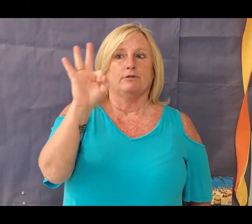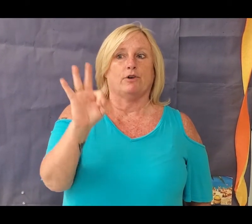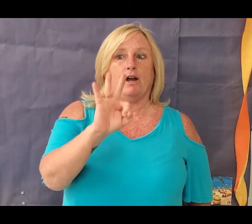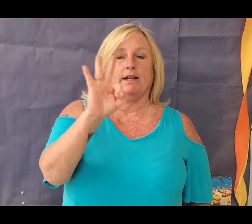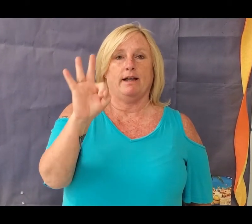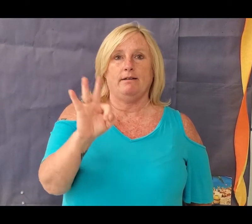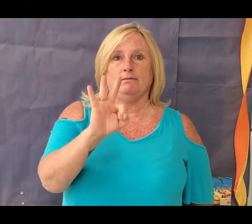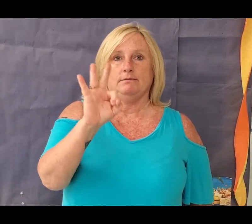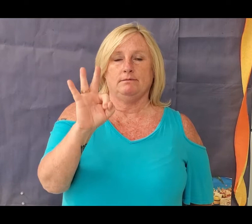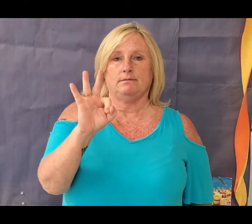Friday.